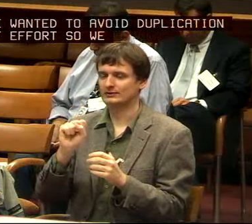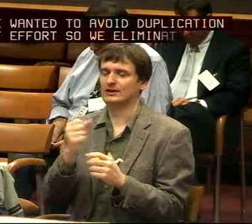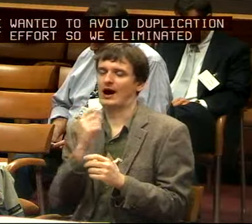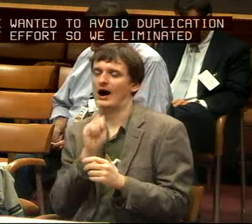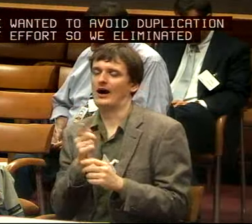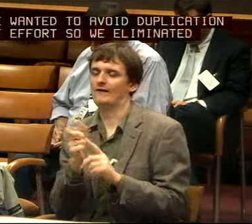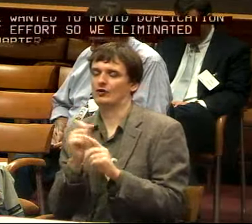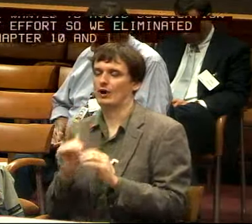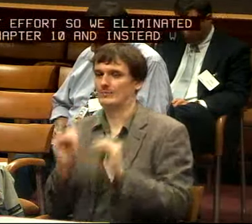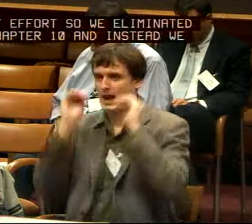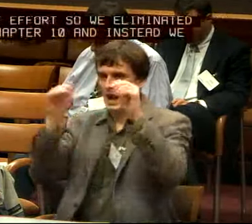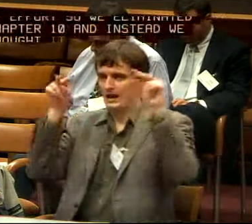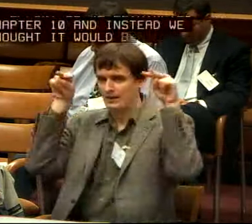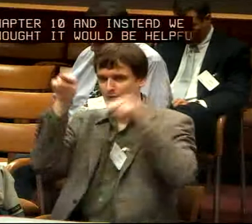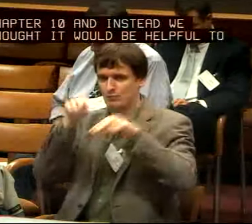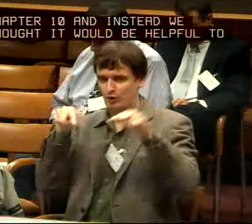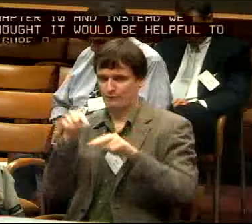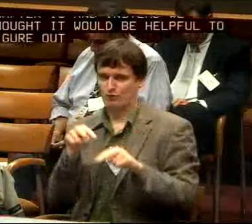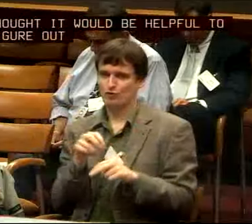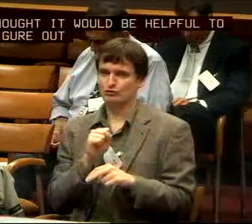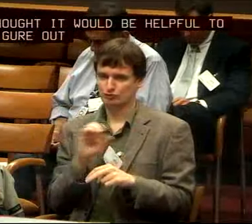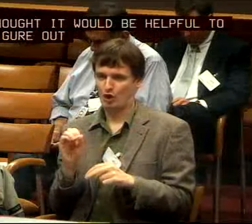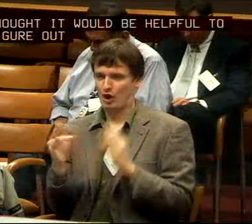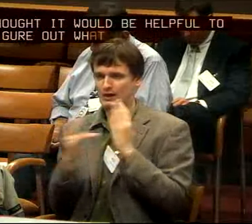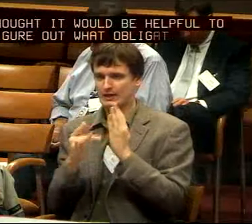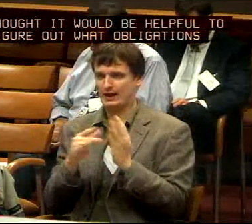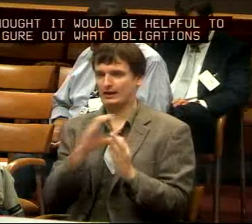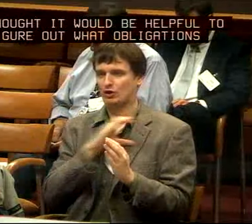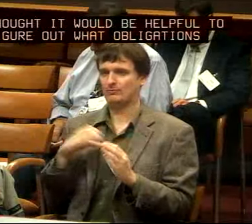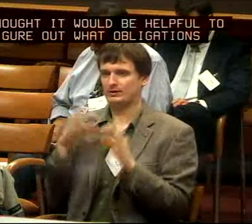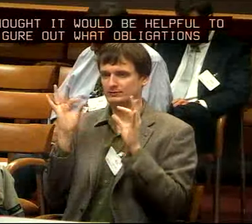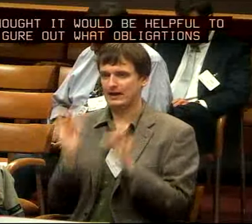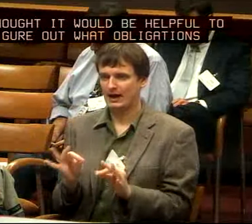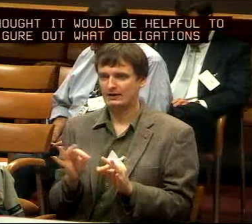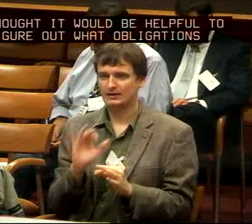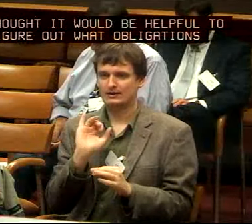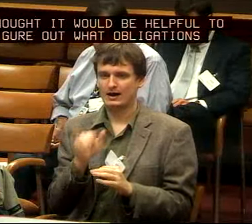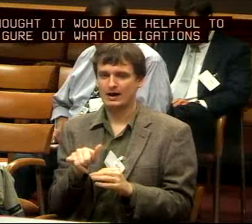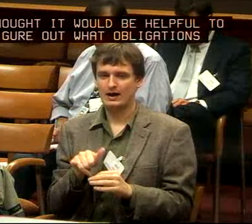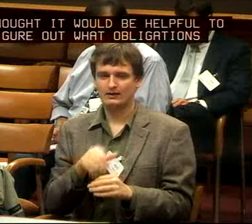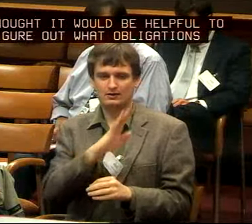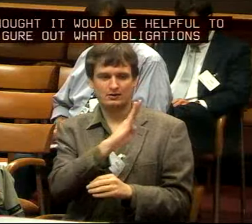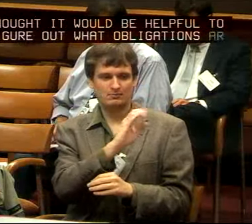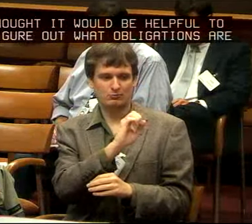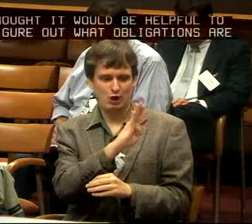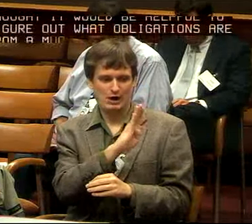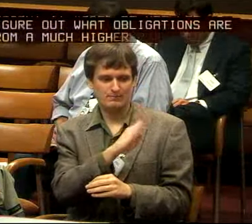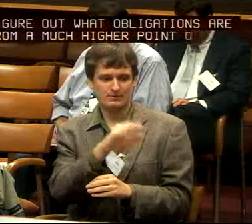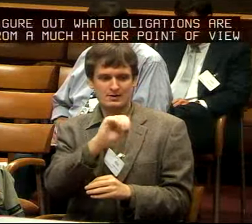what obligations are from a much higher point of view from what the technical committee